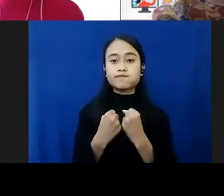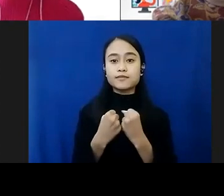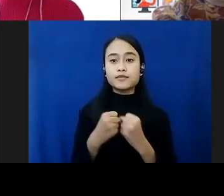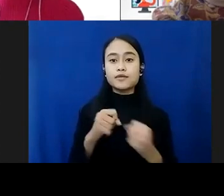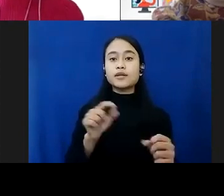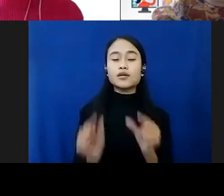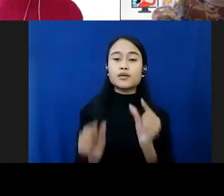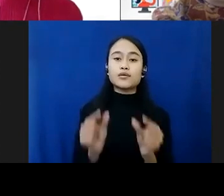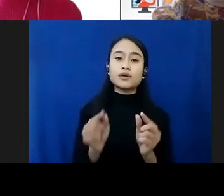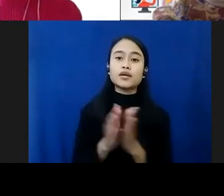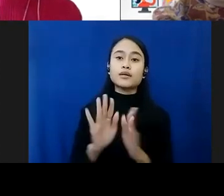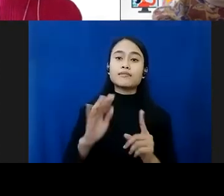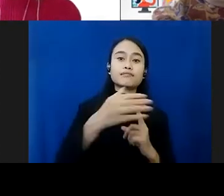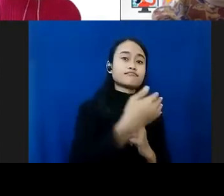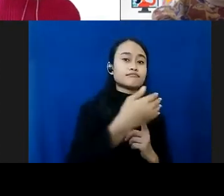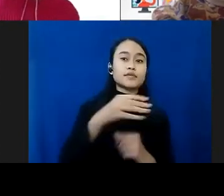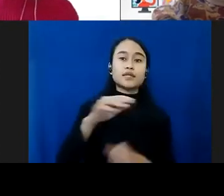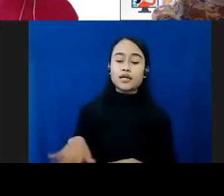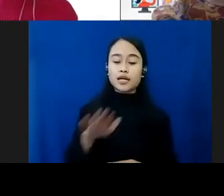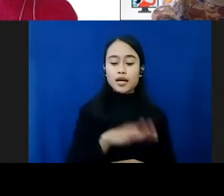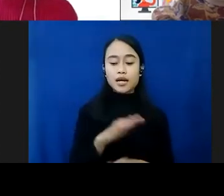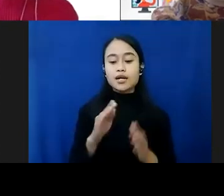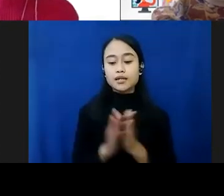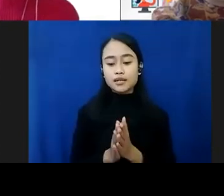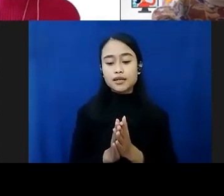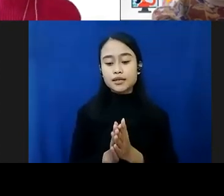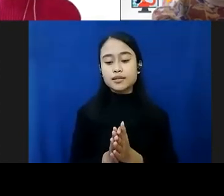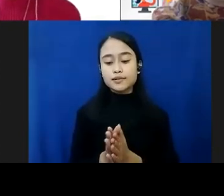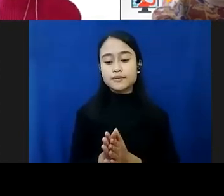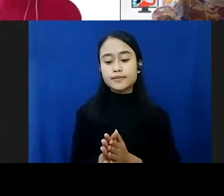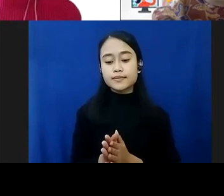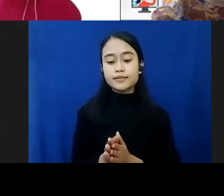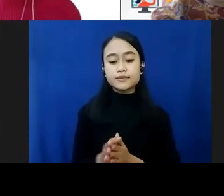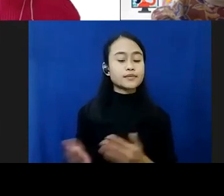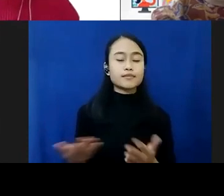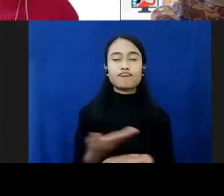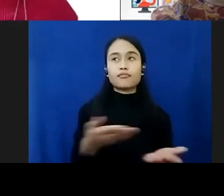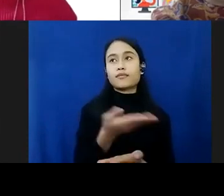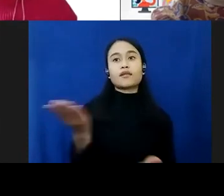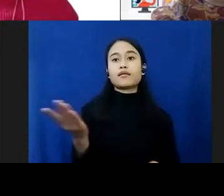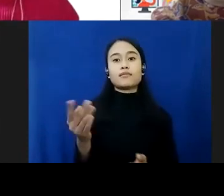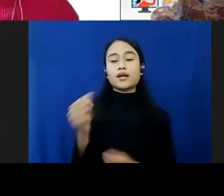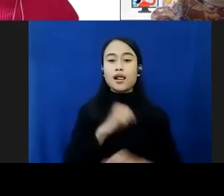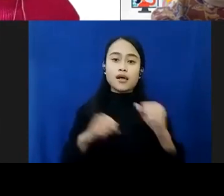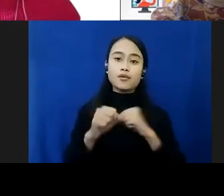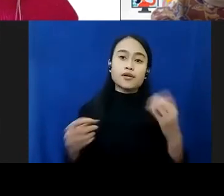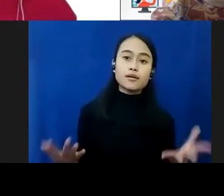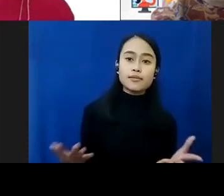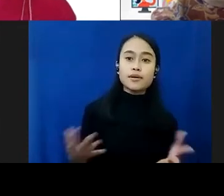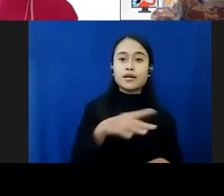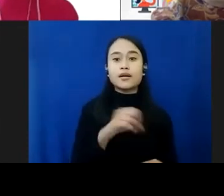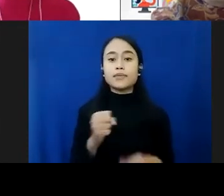protecting children and safeguarding children, no matter what way we do it or where we do it, is